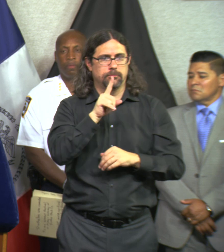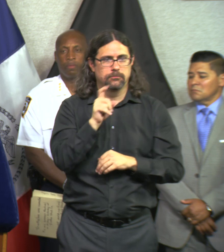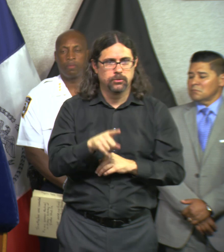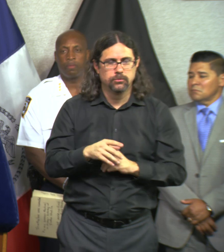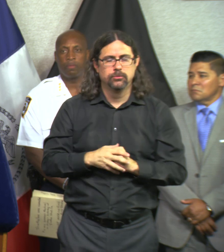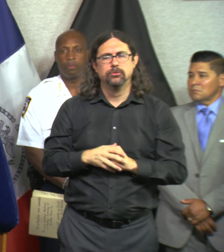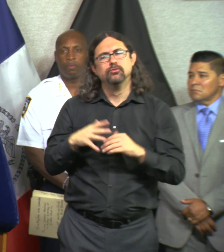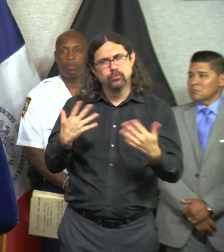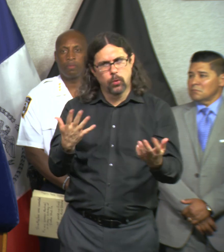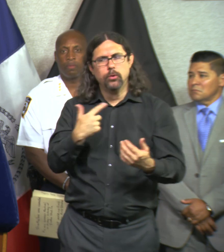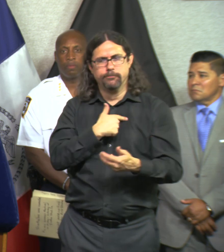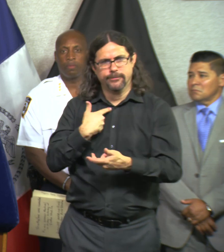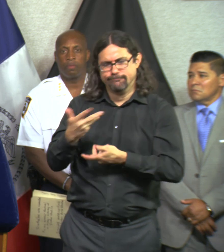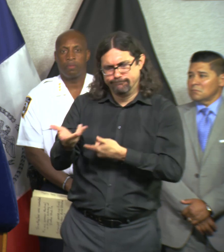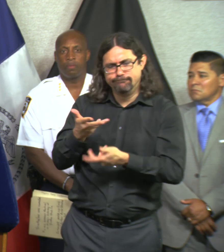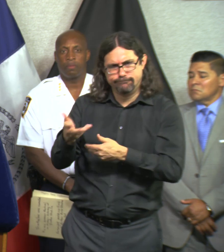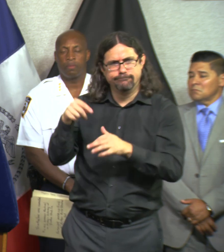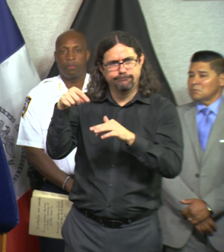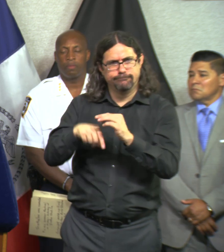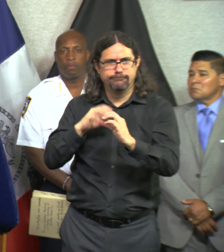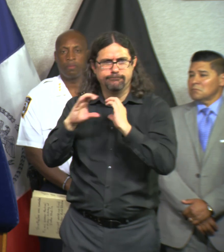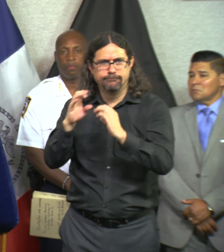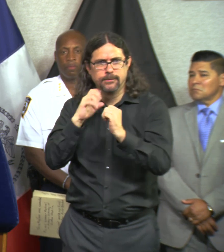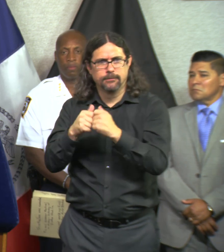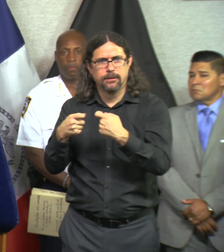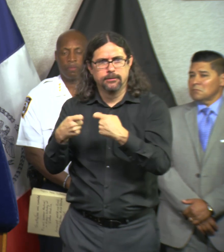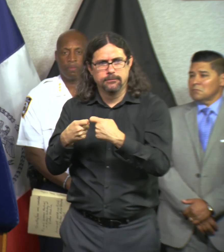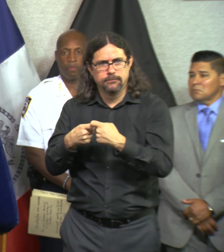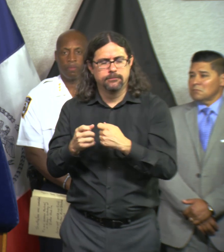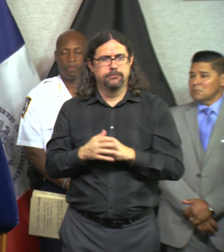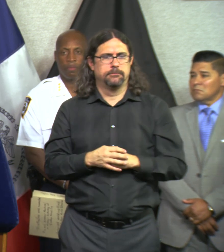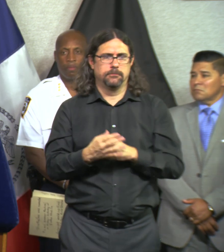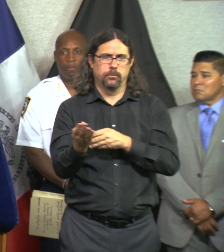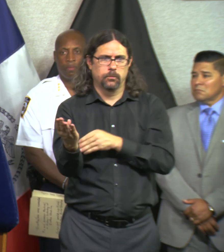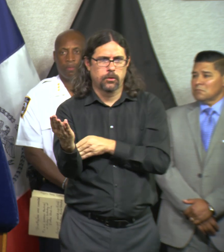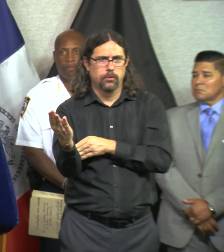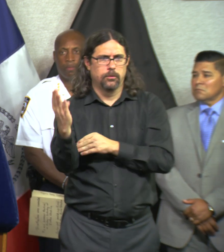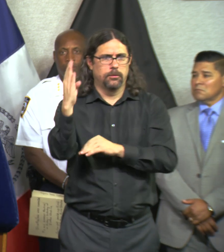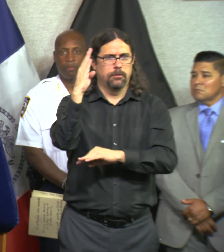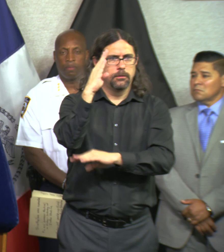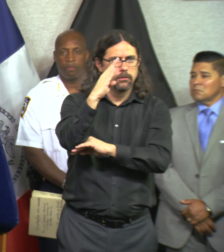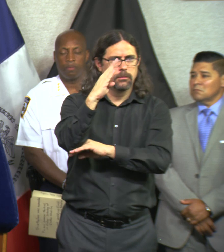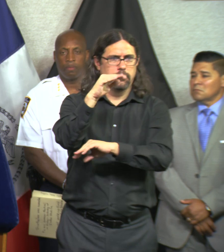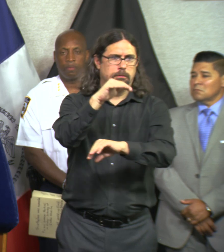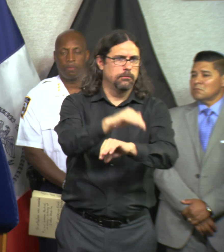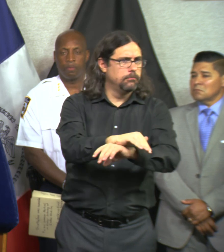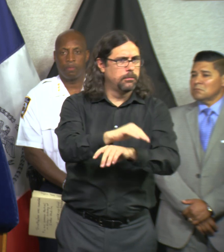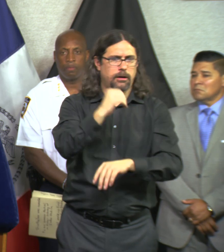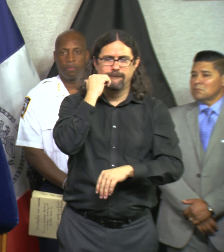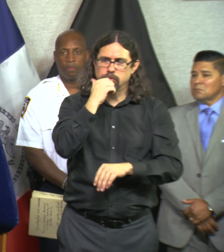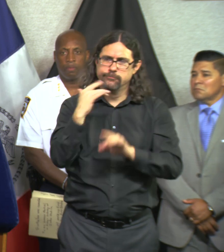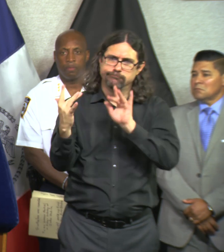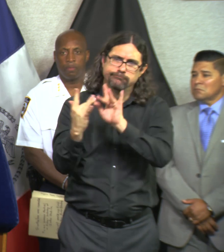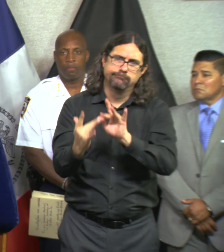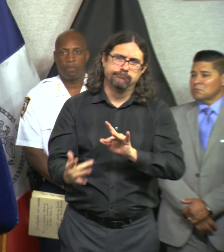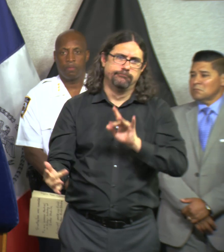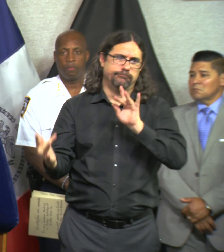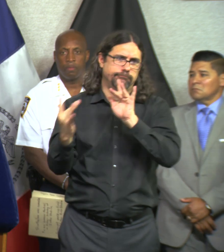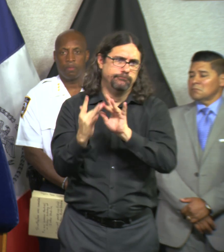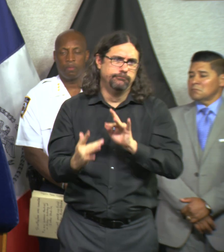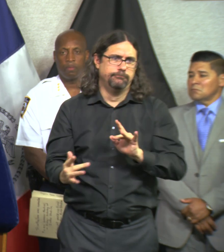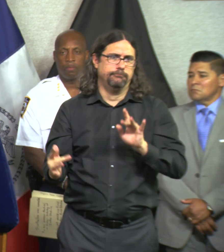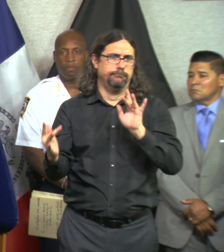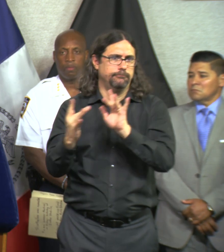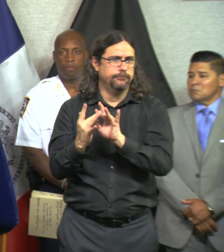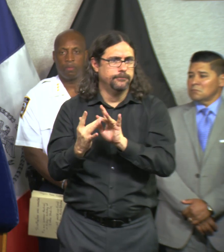Now that we have activated our Emergency Operations Center, Con Ed has a representative here with us coordinating and communicating, but Con Ed has also